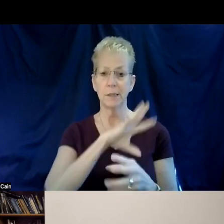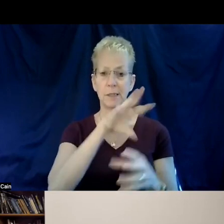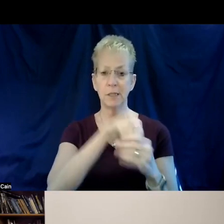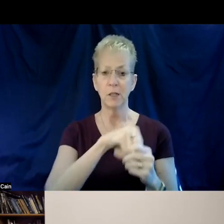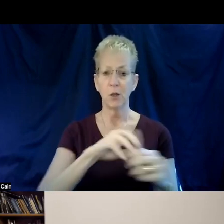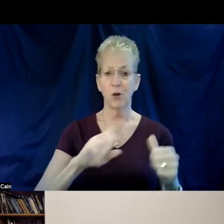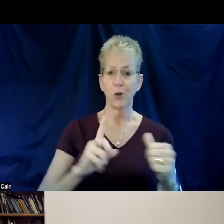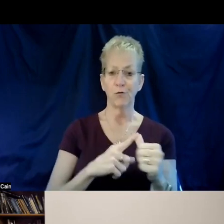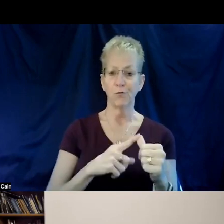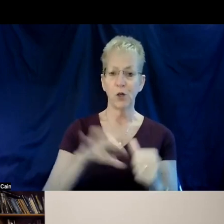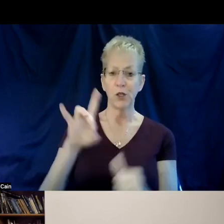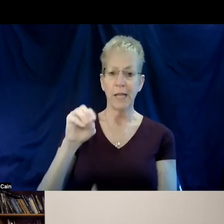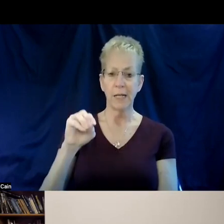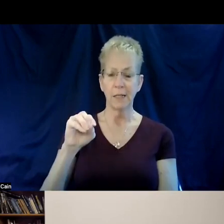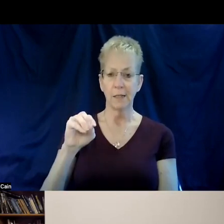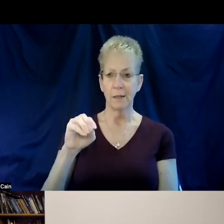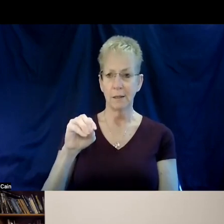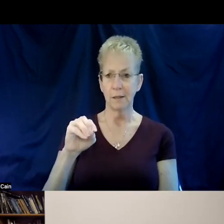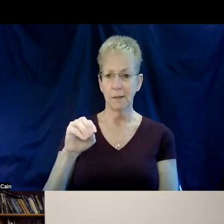yeoman nurser.